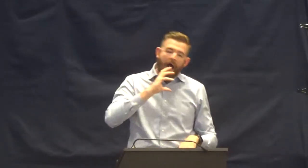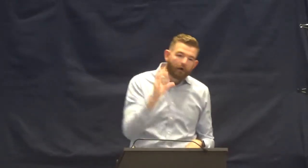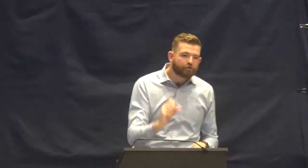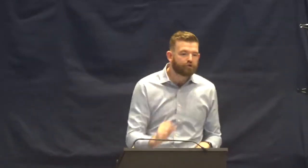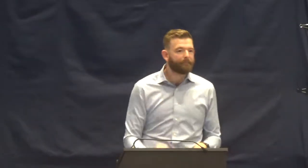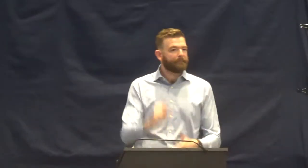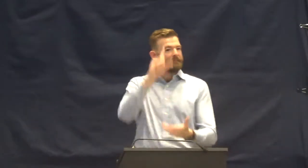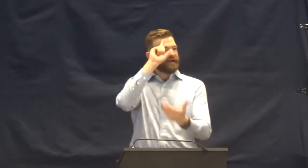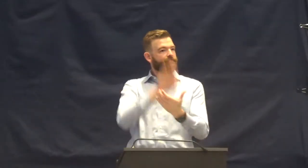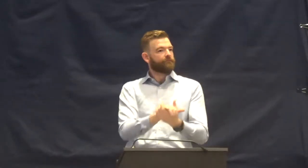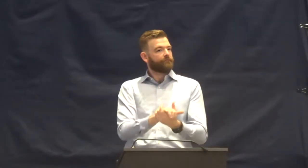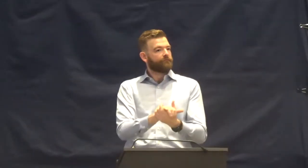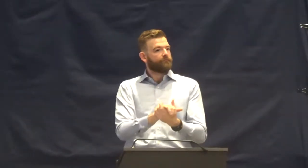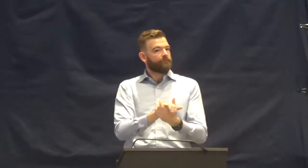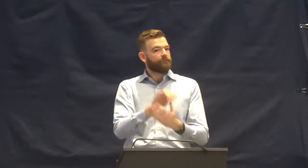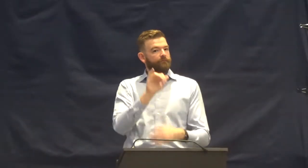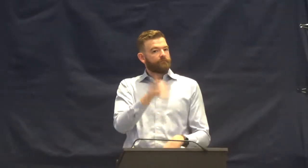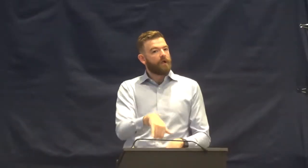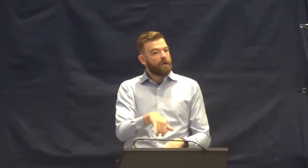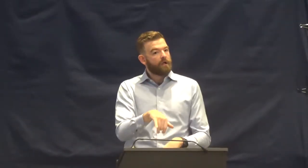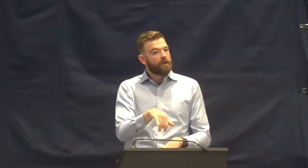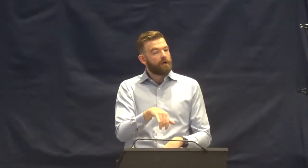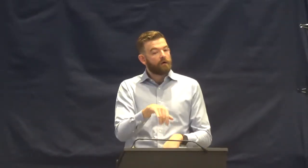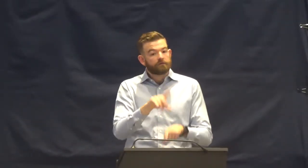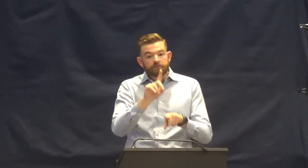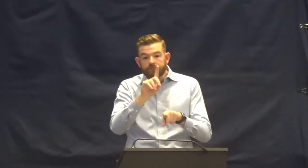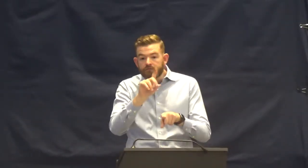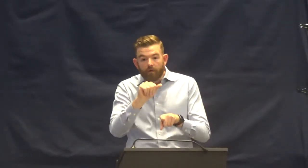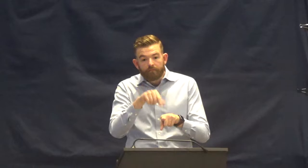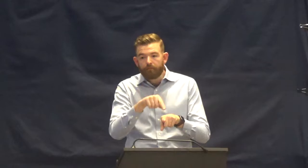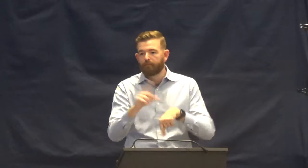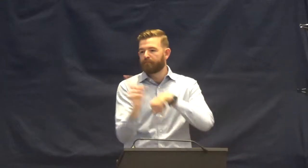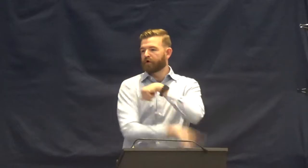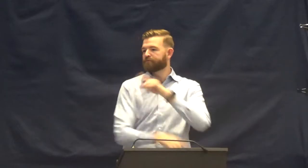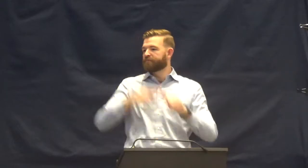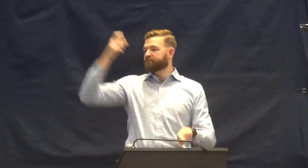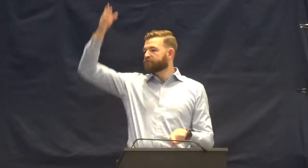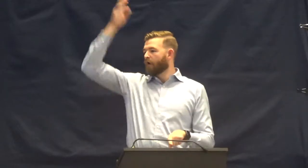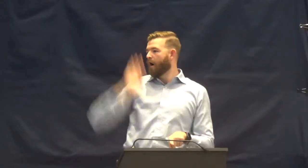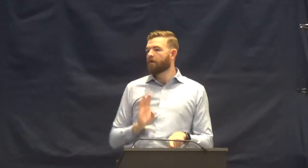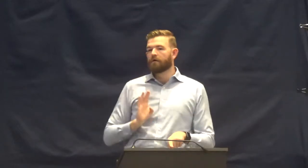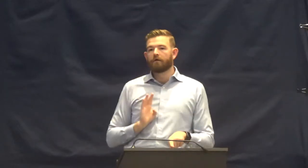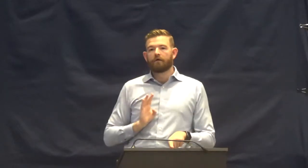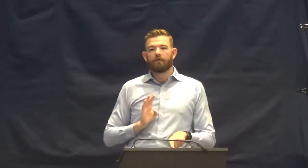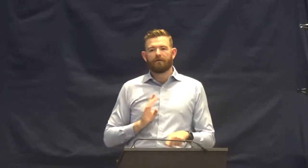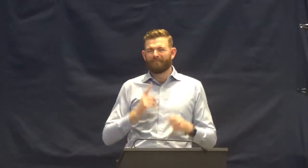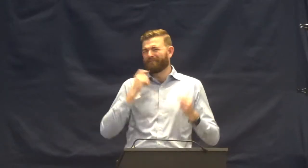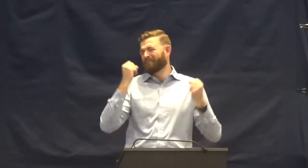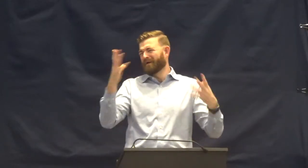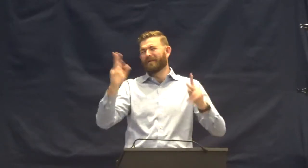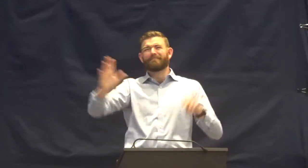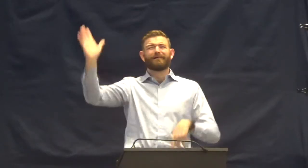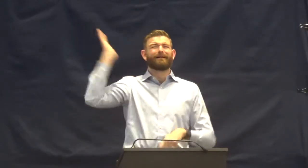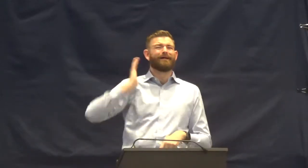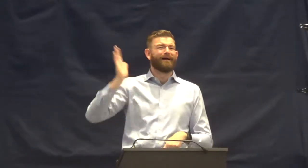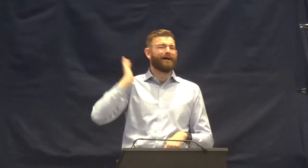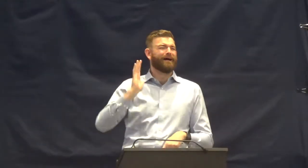Jesus got rid of that old belief that disabilities are punishments